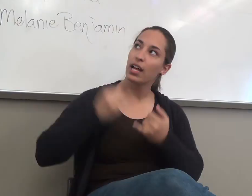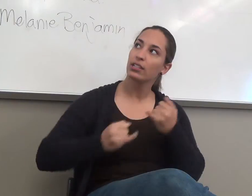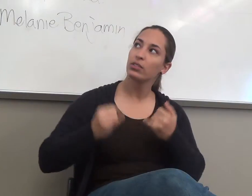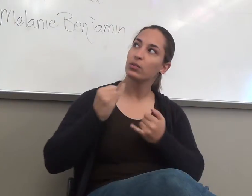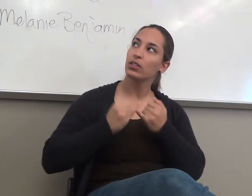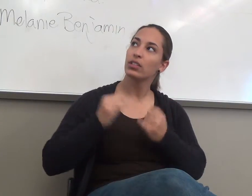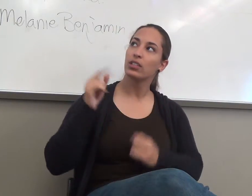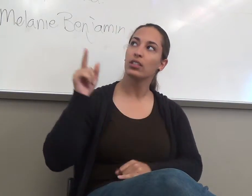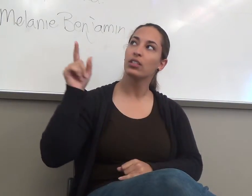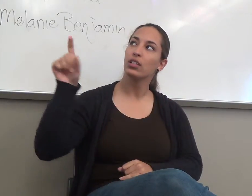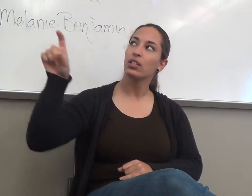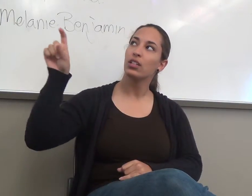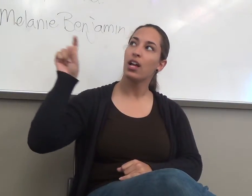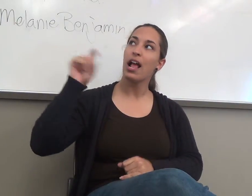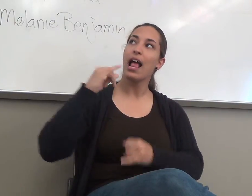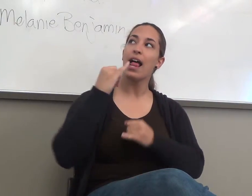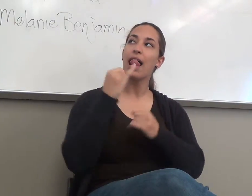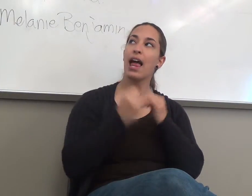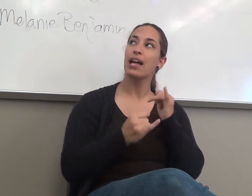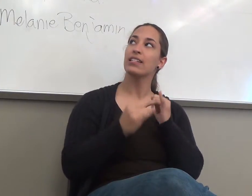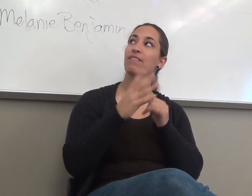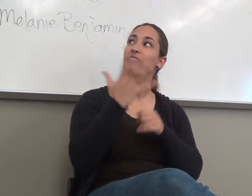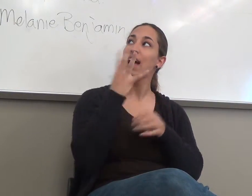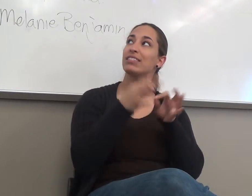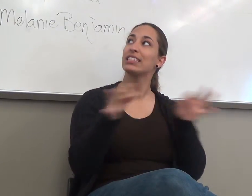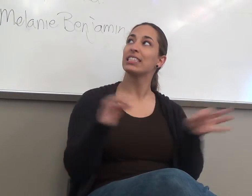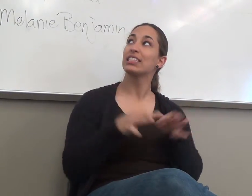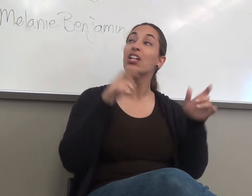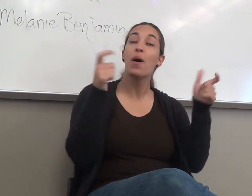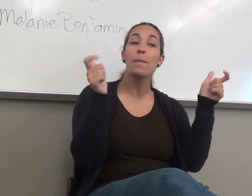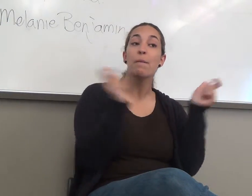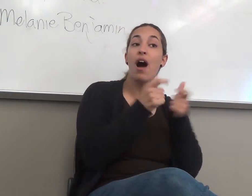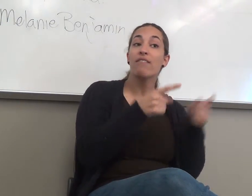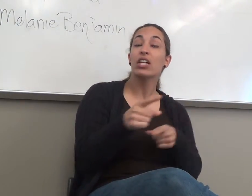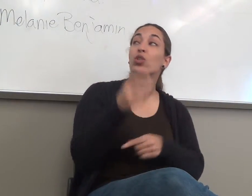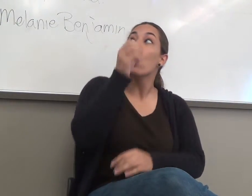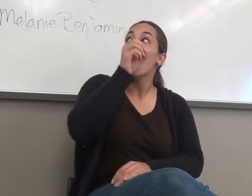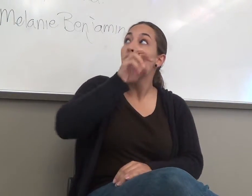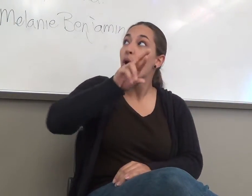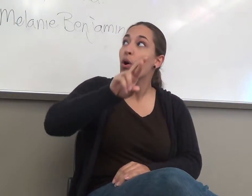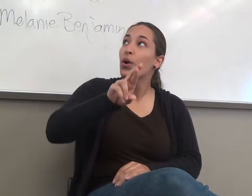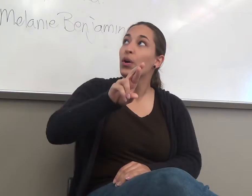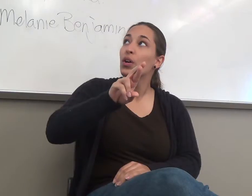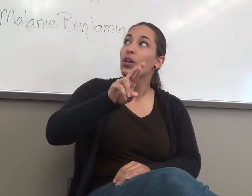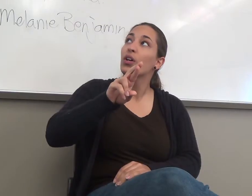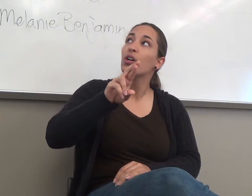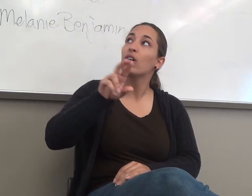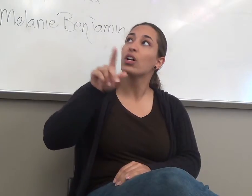That's like, I'm looking at you because that's like the reading class. Are these sentences part of the list?